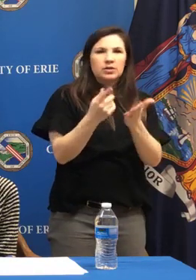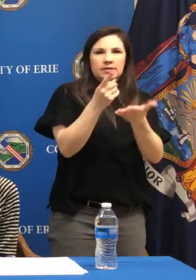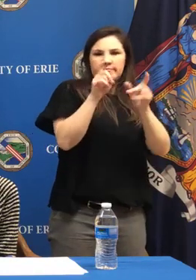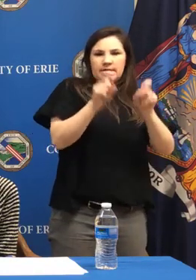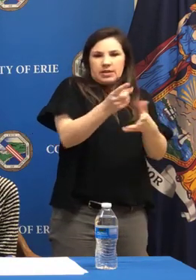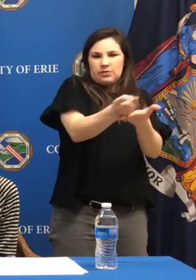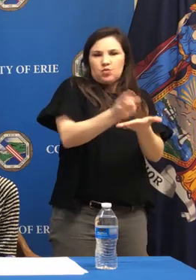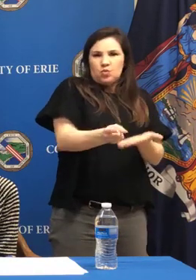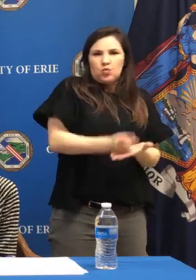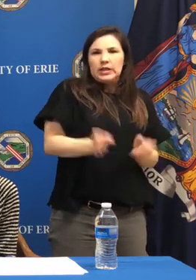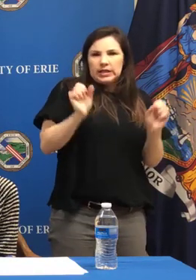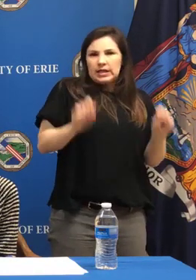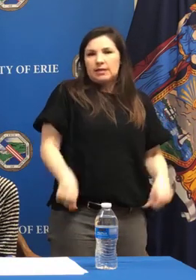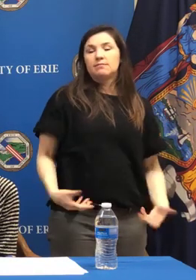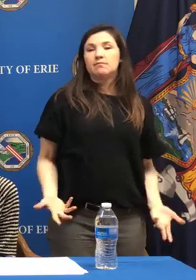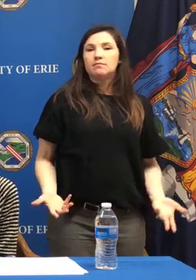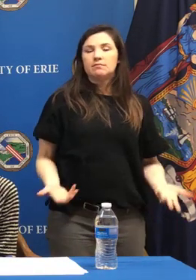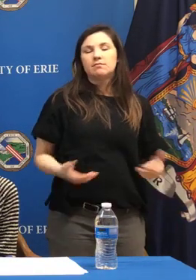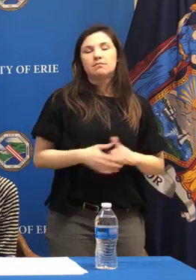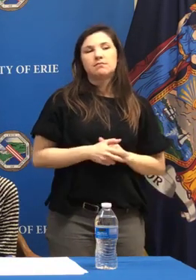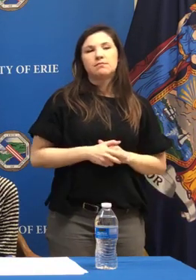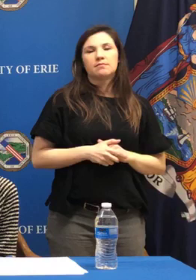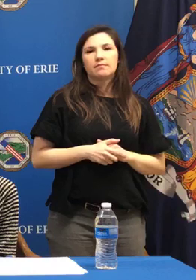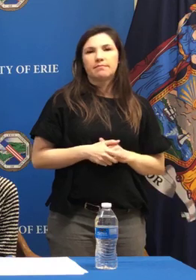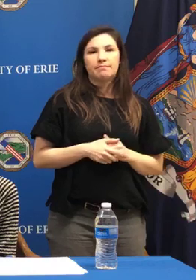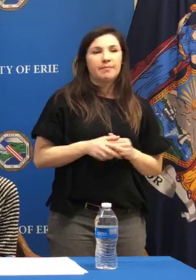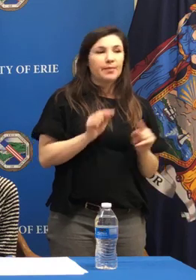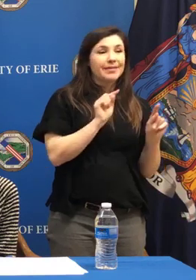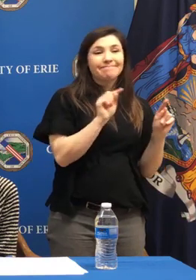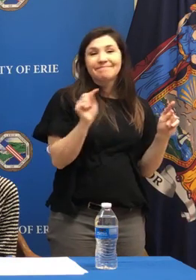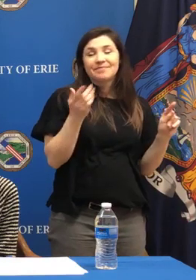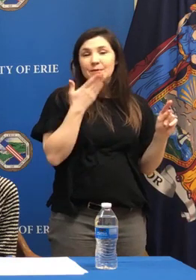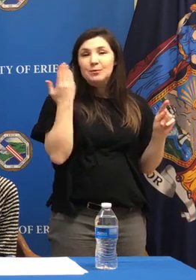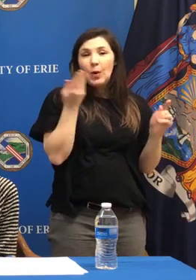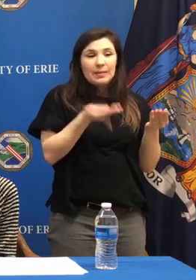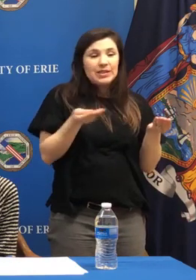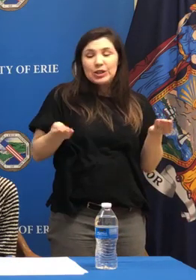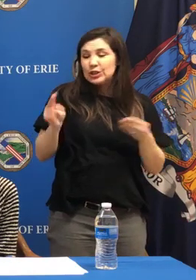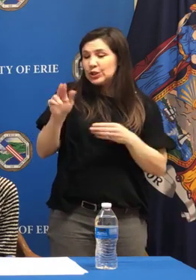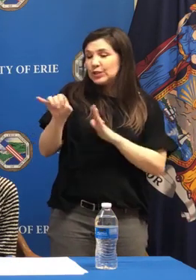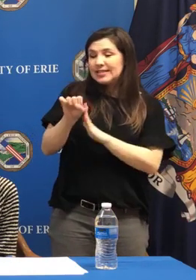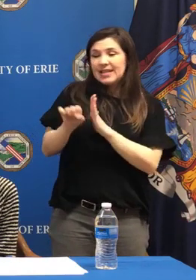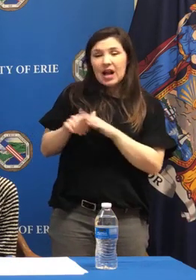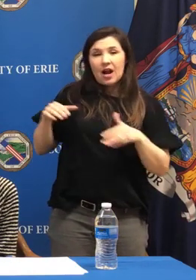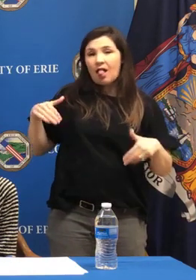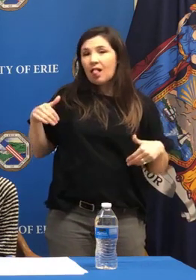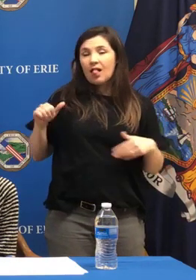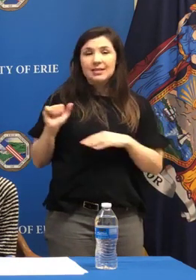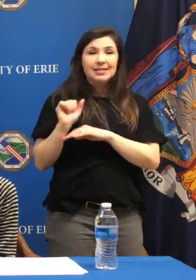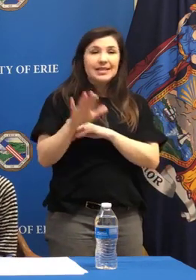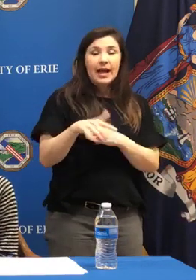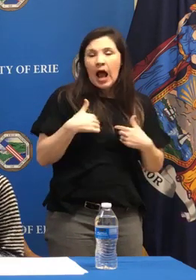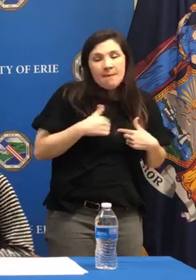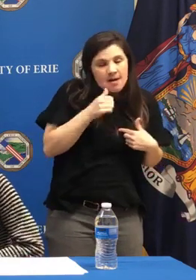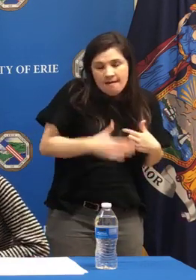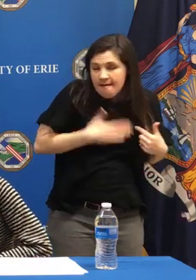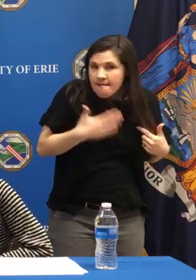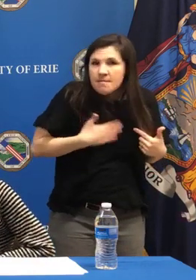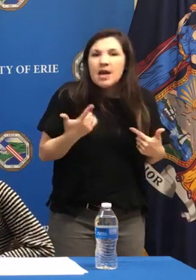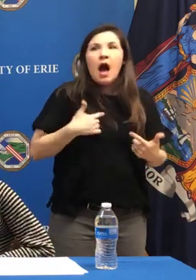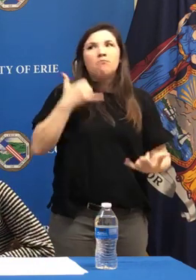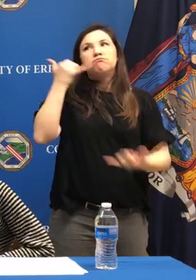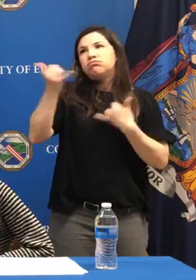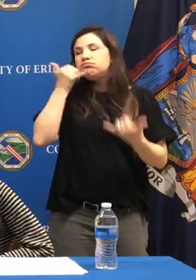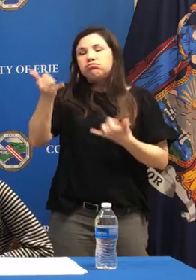week. They just don't have the materials. New York State hasn't sent it to them. I'm not happy about it. I'm on the